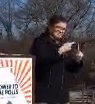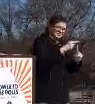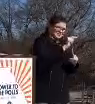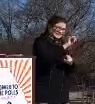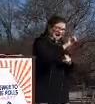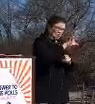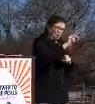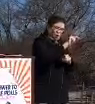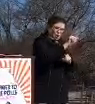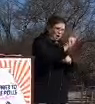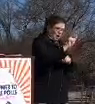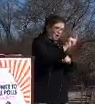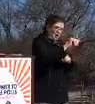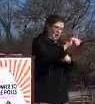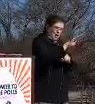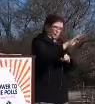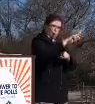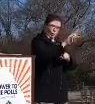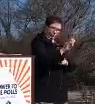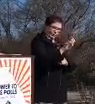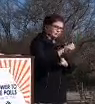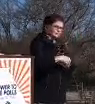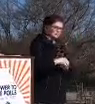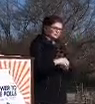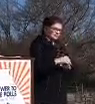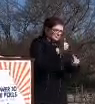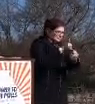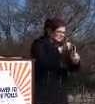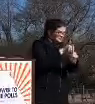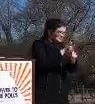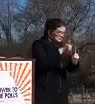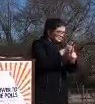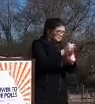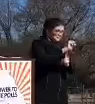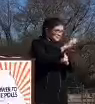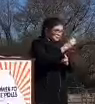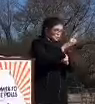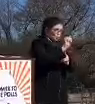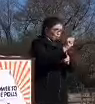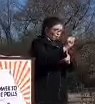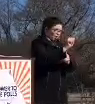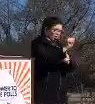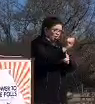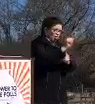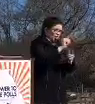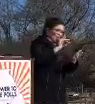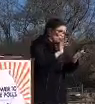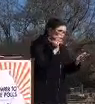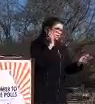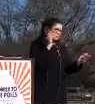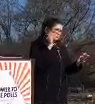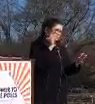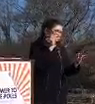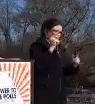If you have been sexually harassed or assaulted, reply with "Me Too." And when I woke